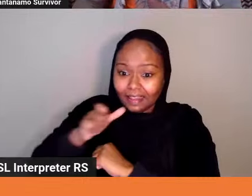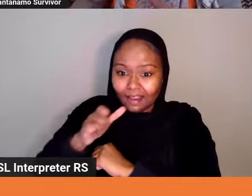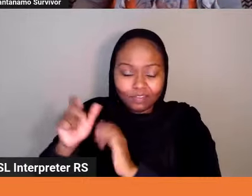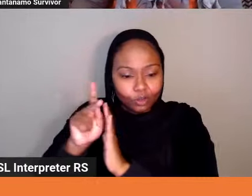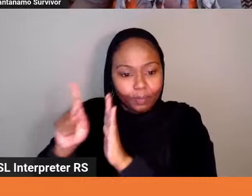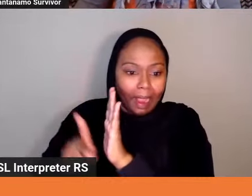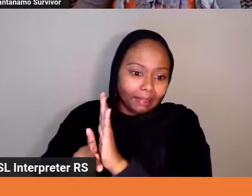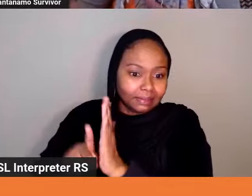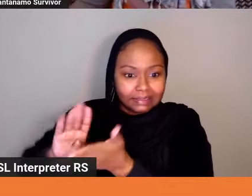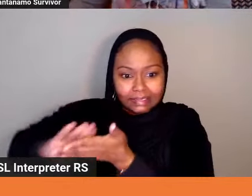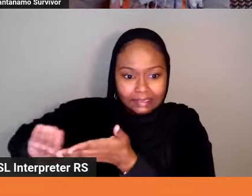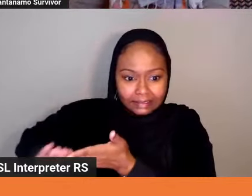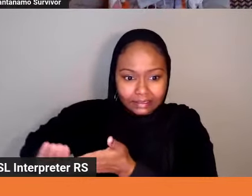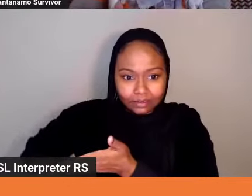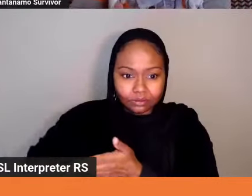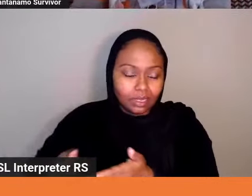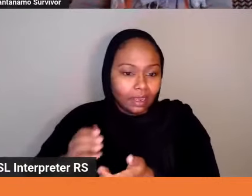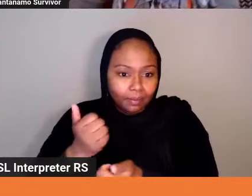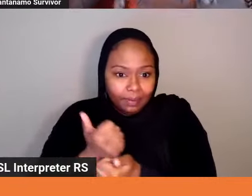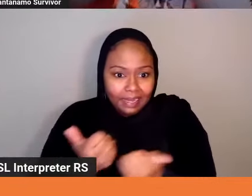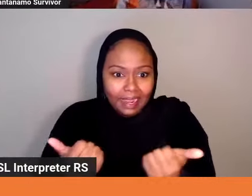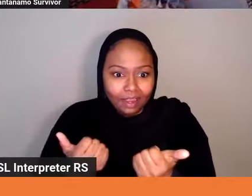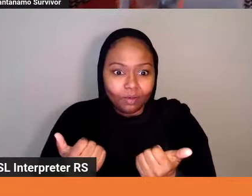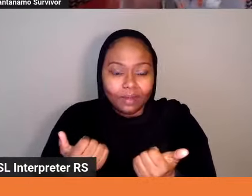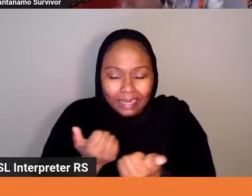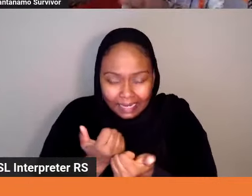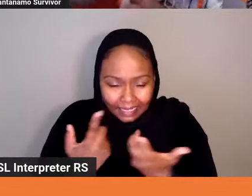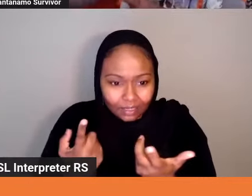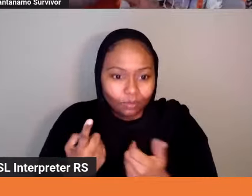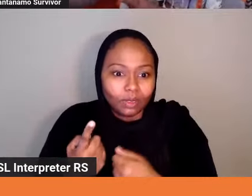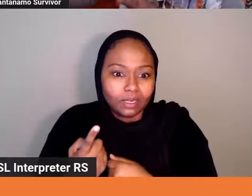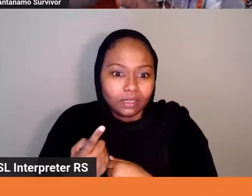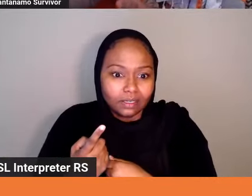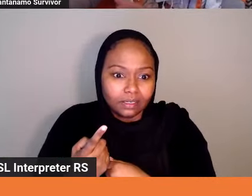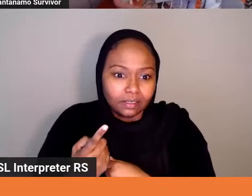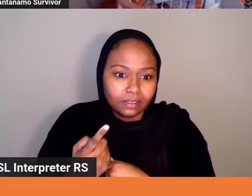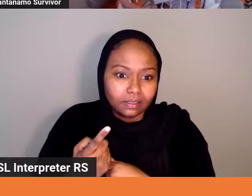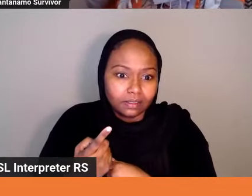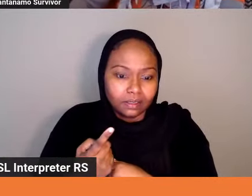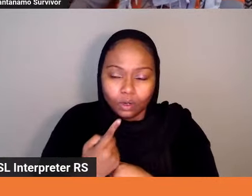at the now, anyone would criticize the United States, they would say, look,